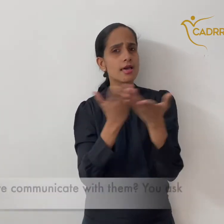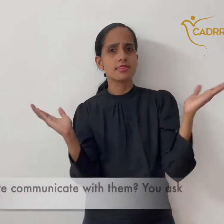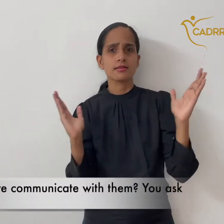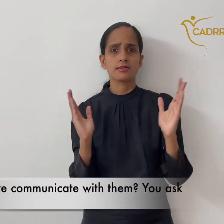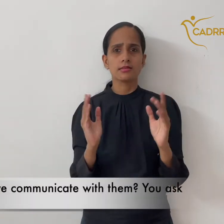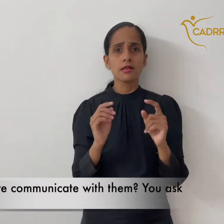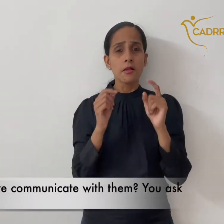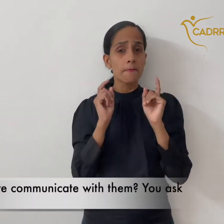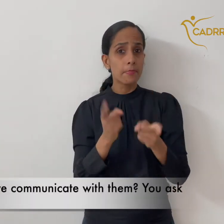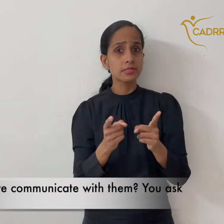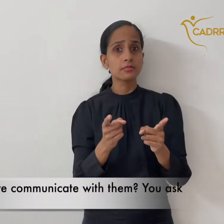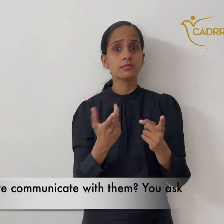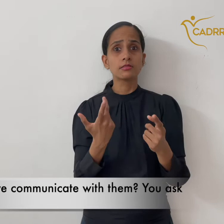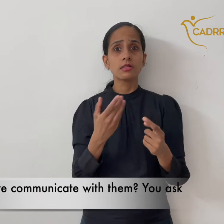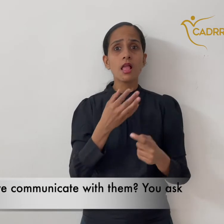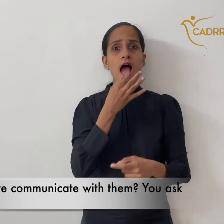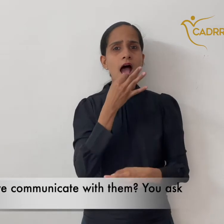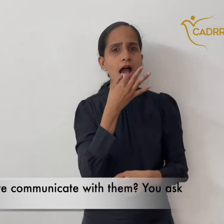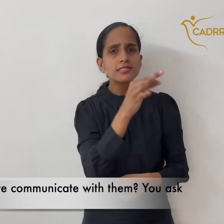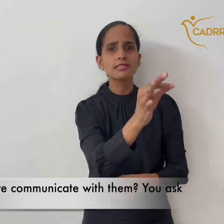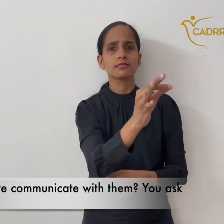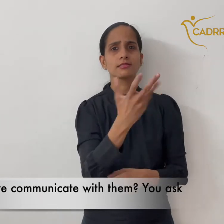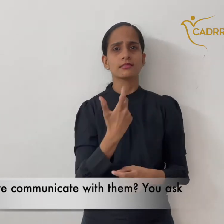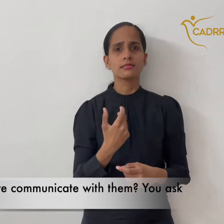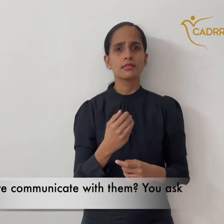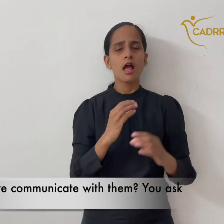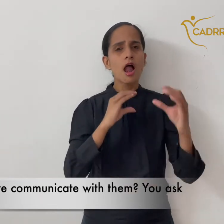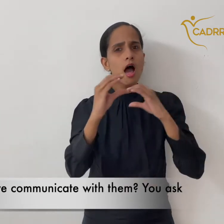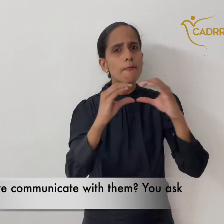So how do we communicate with them? You ask.